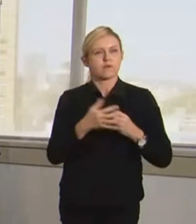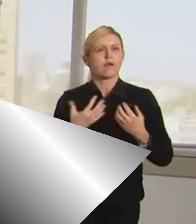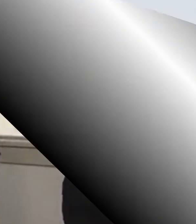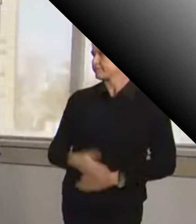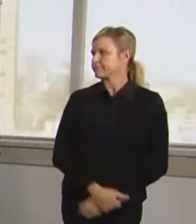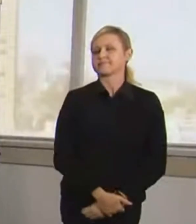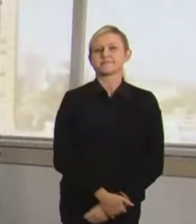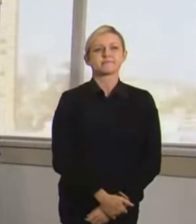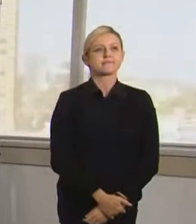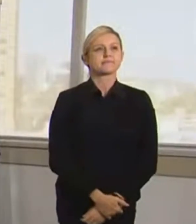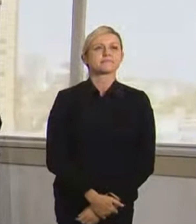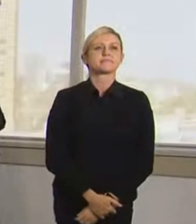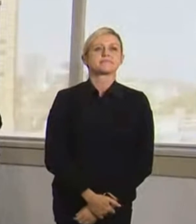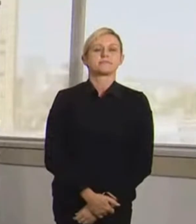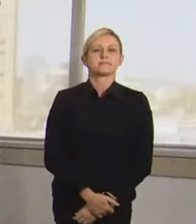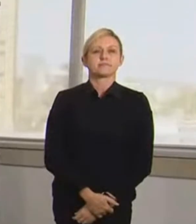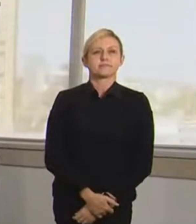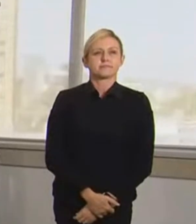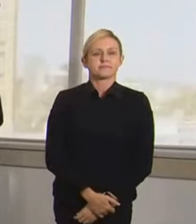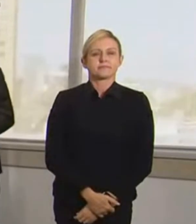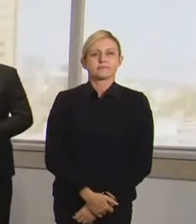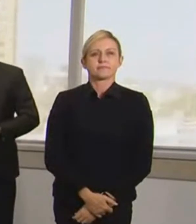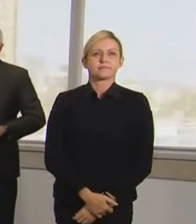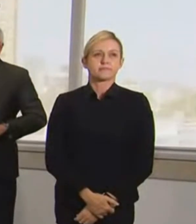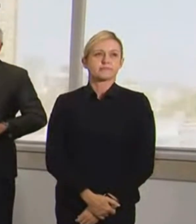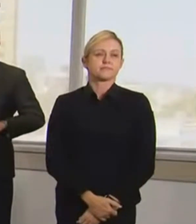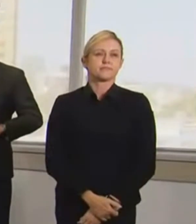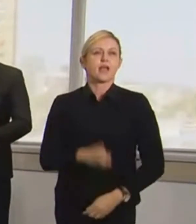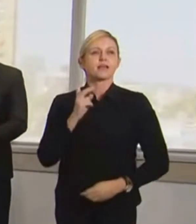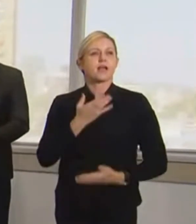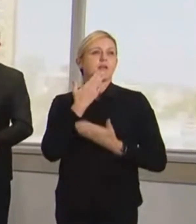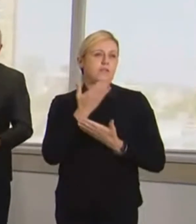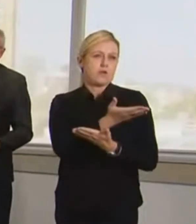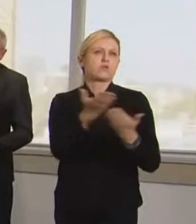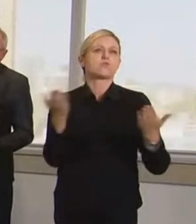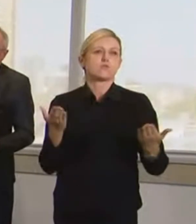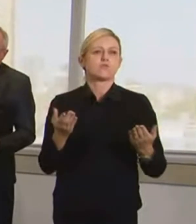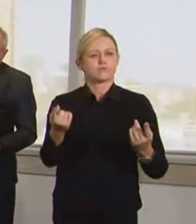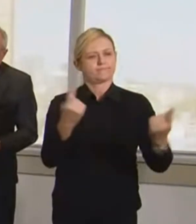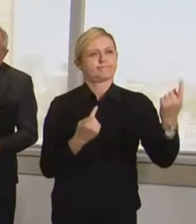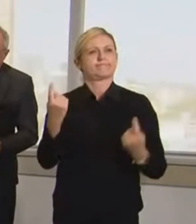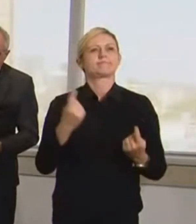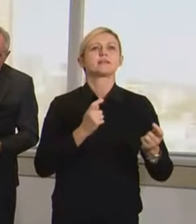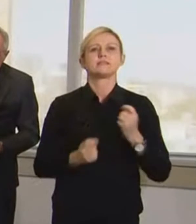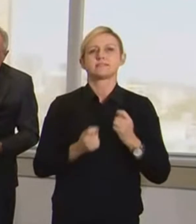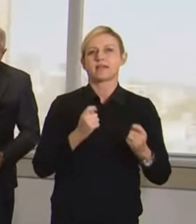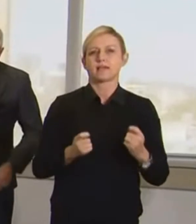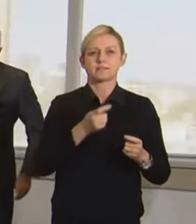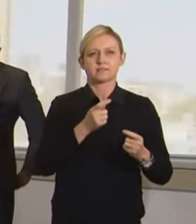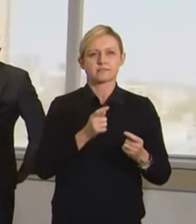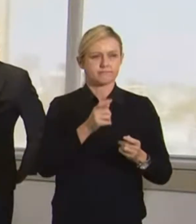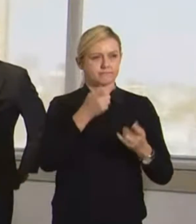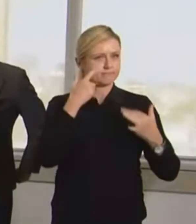Chant. So can I also just express my gratitude to the public for coming forth for testing, and we need to see